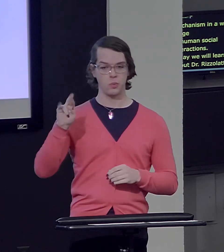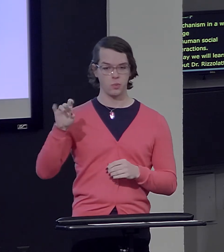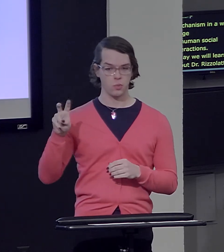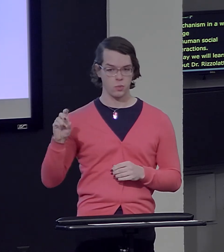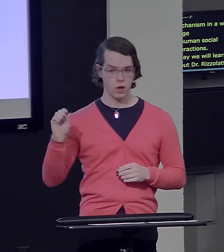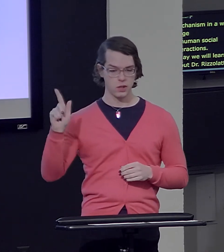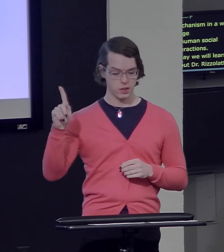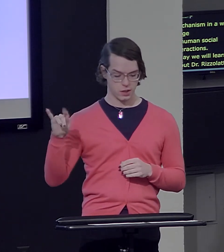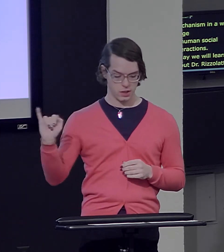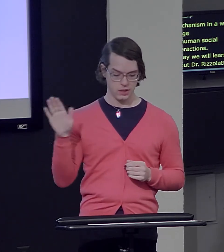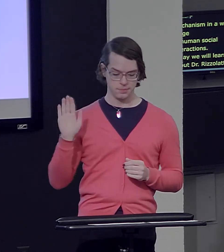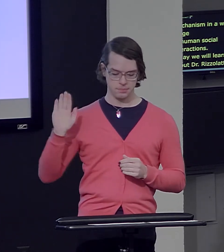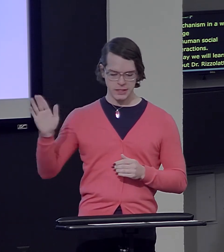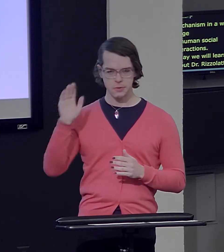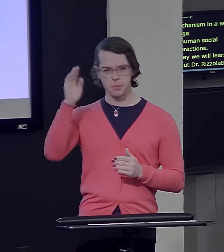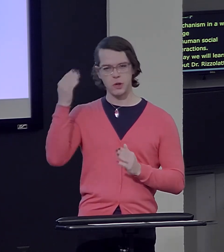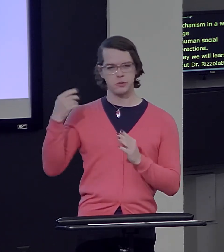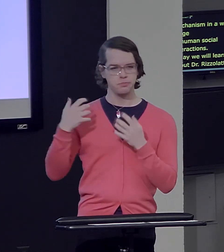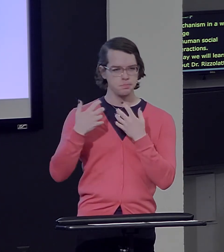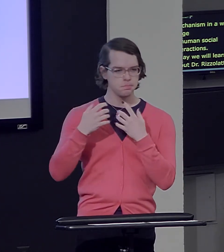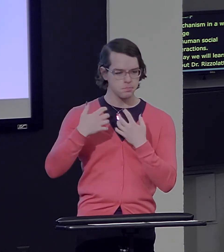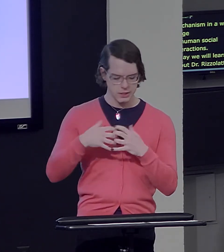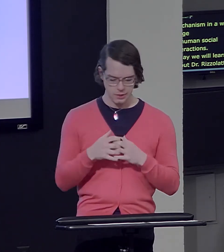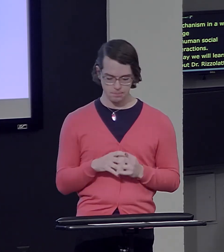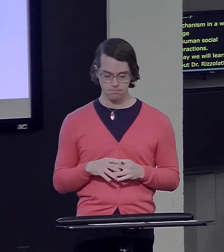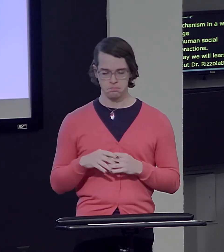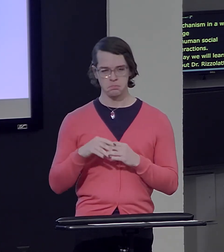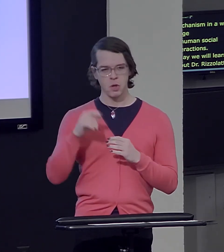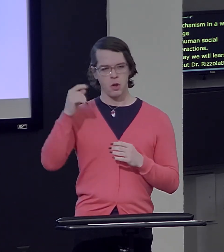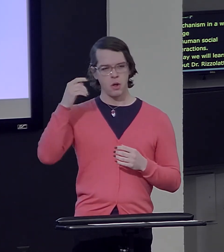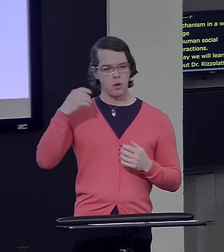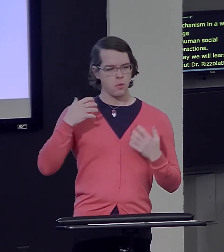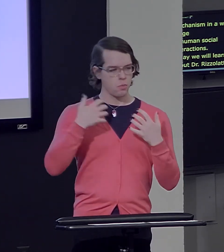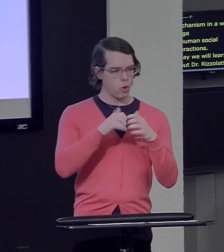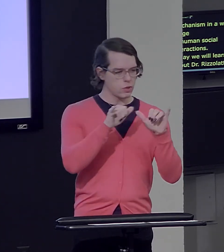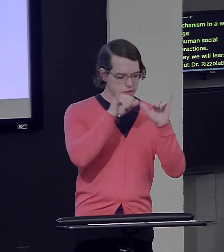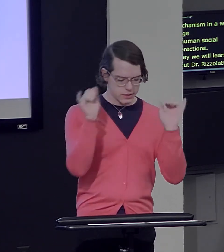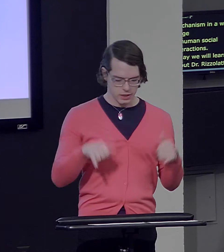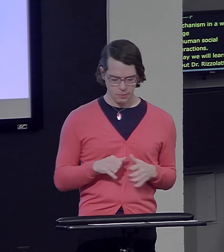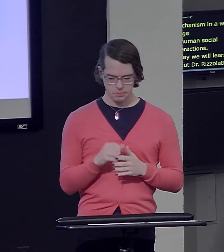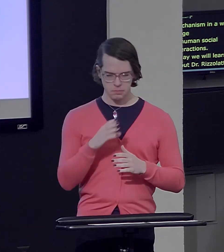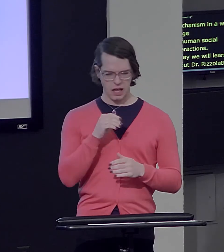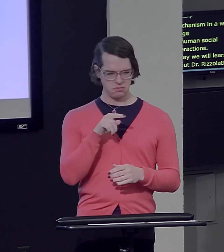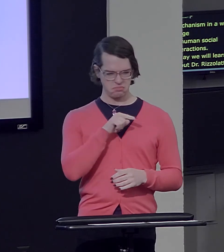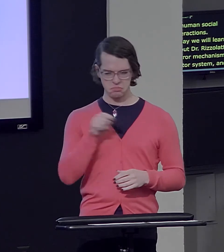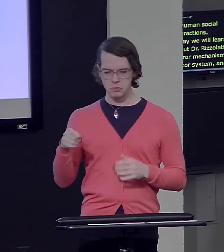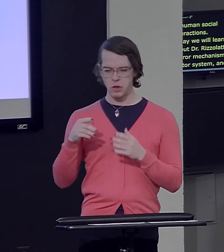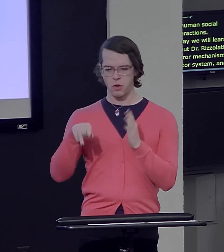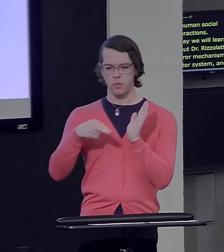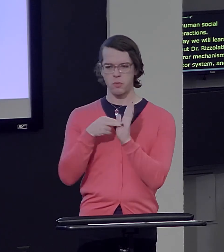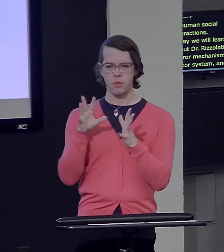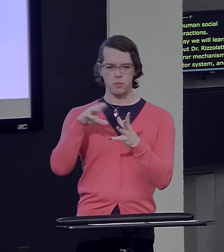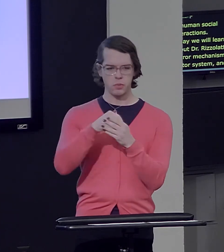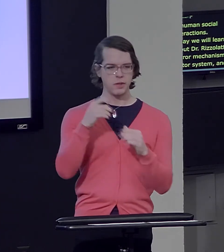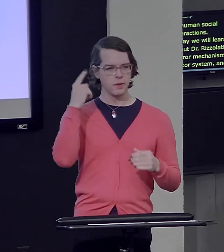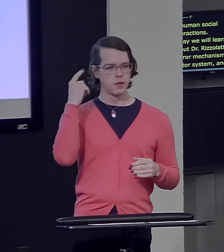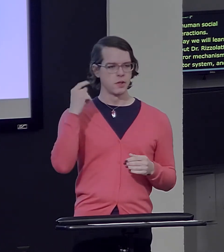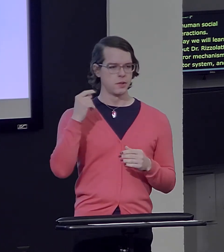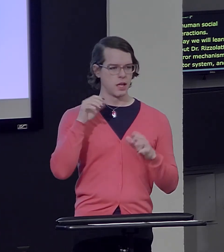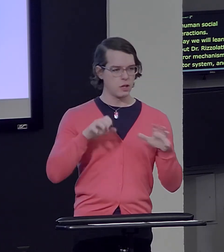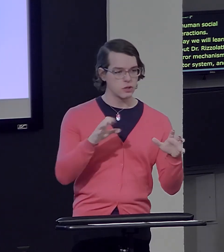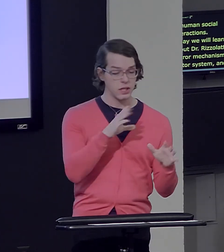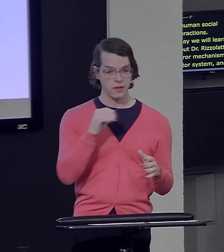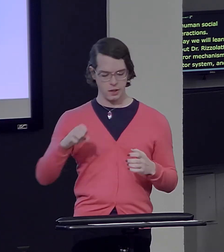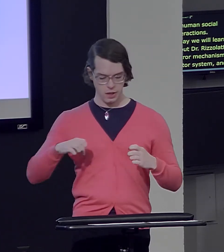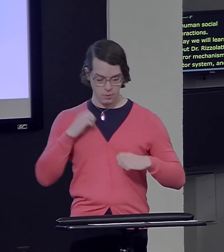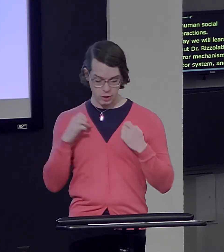more about Dr. Rizzolatti's mirror mechanisms, the motor system, and its role in